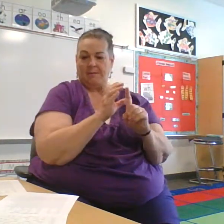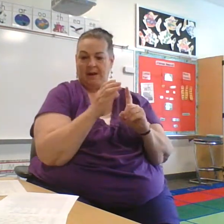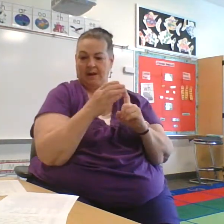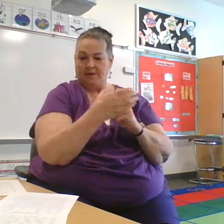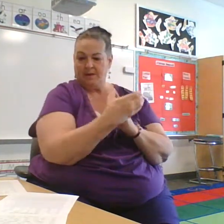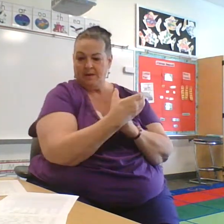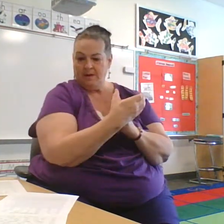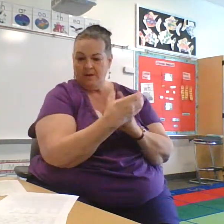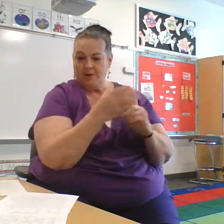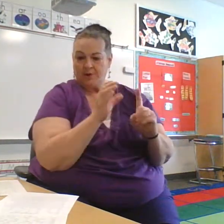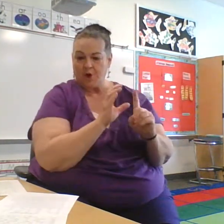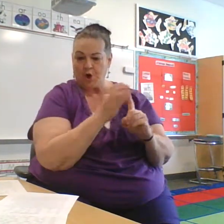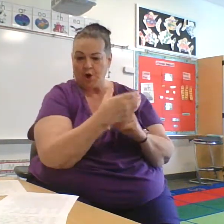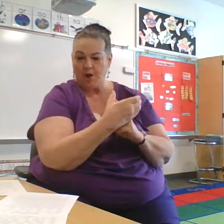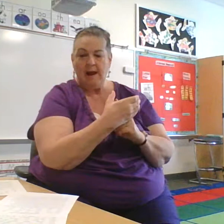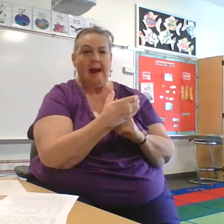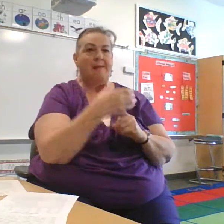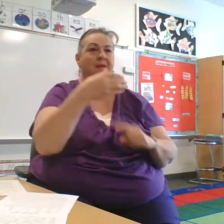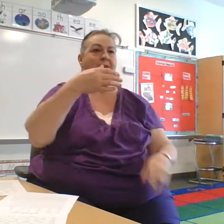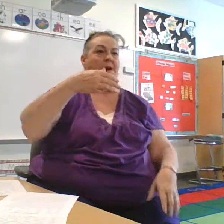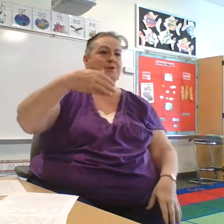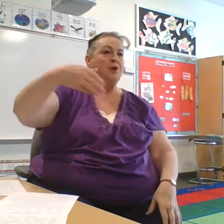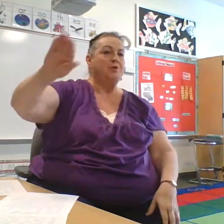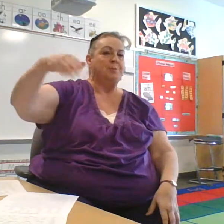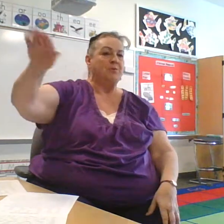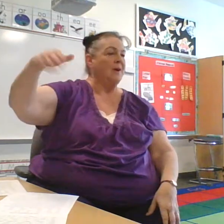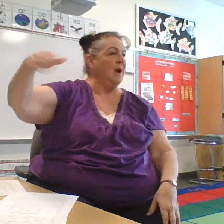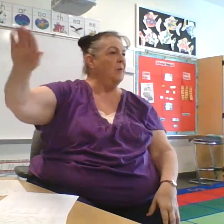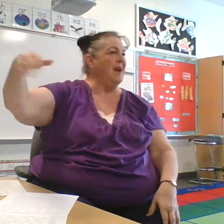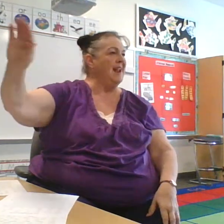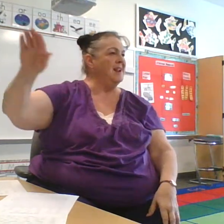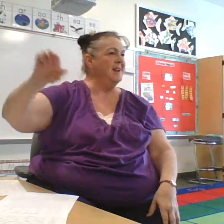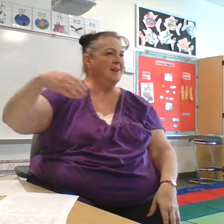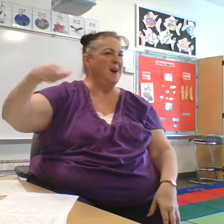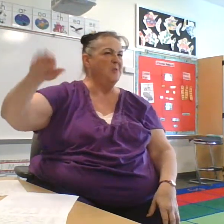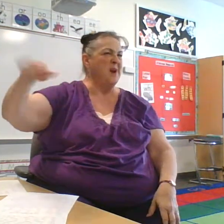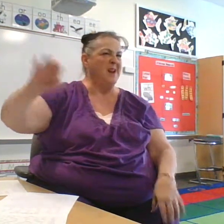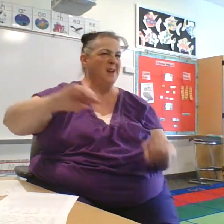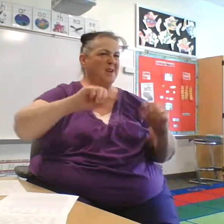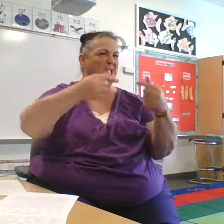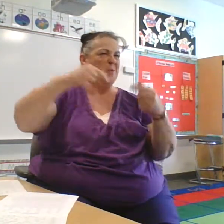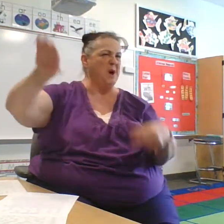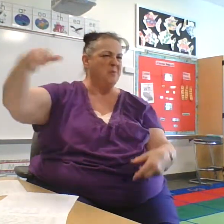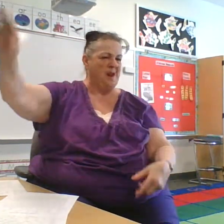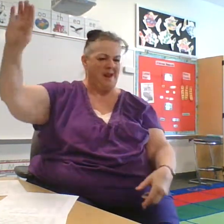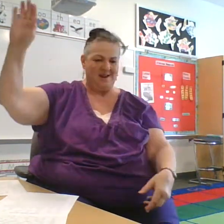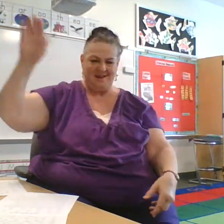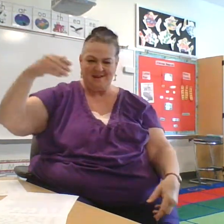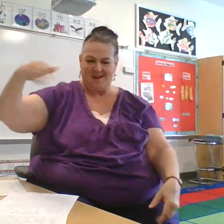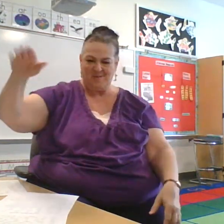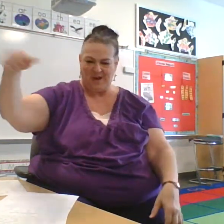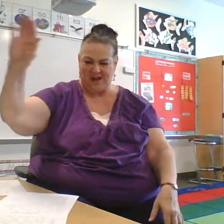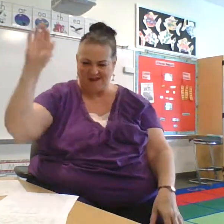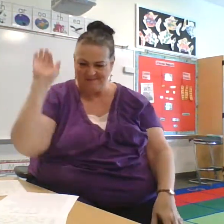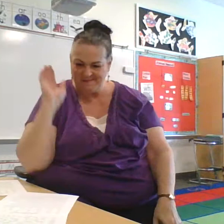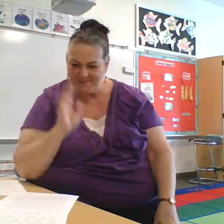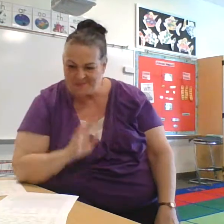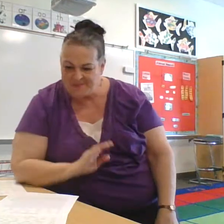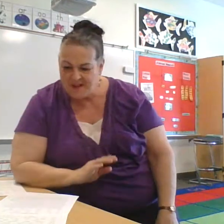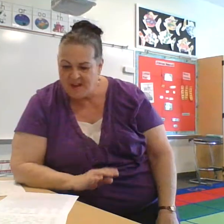behind. Turn. And then I've showed you before, away. Away. Go away. Away.